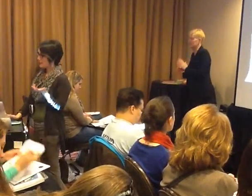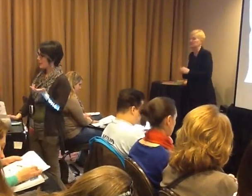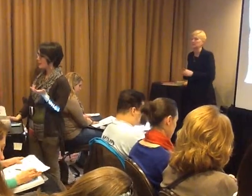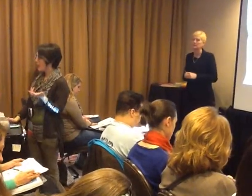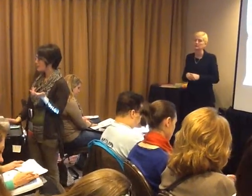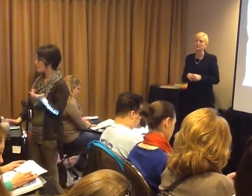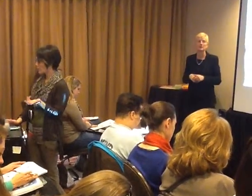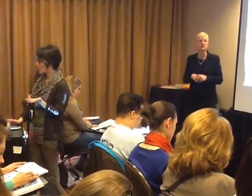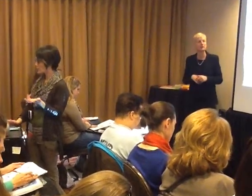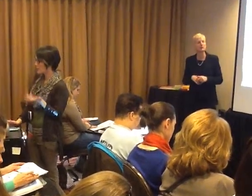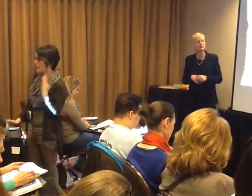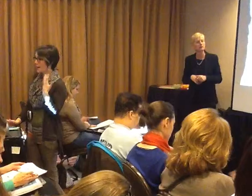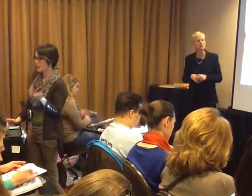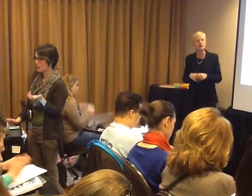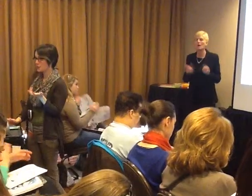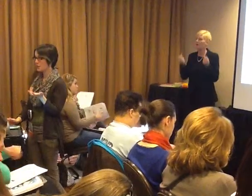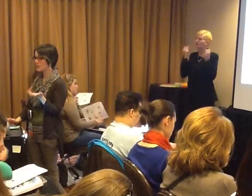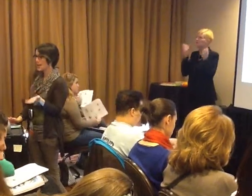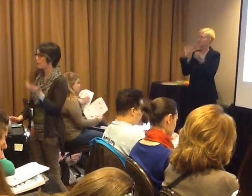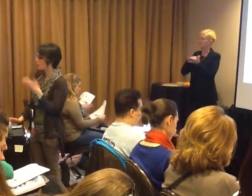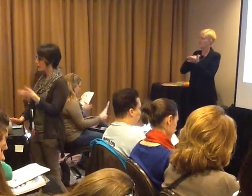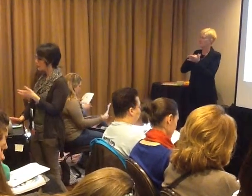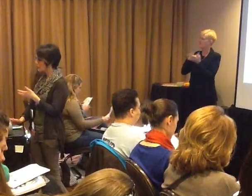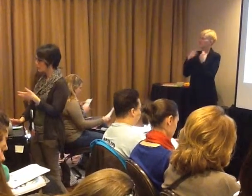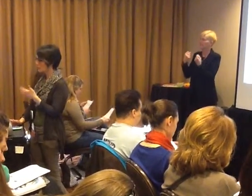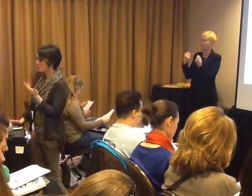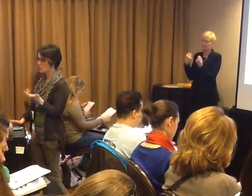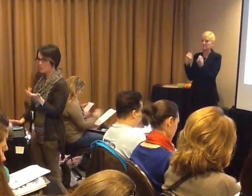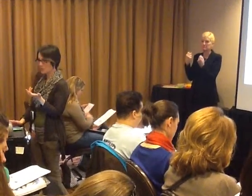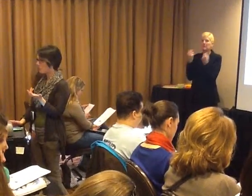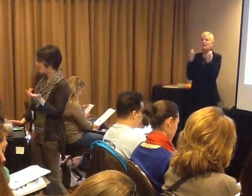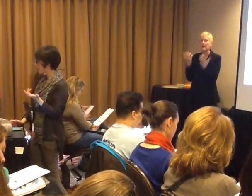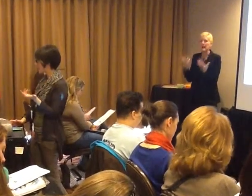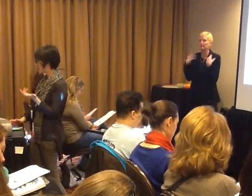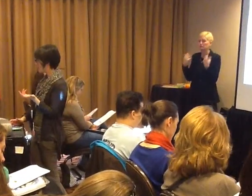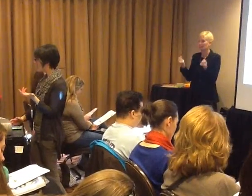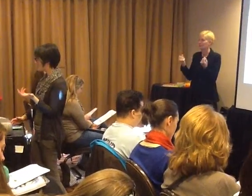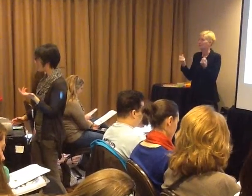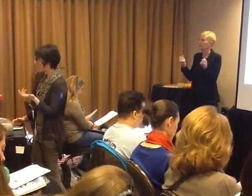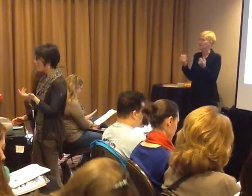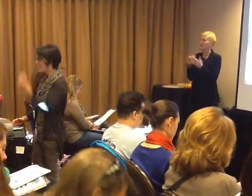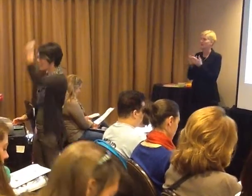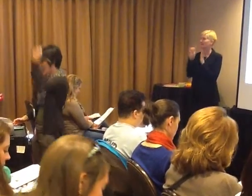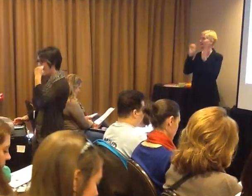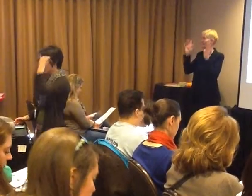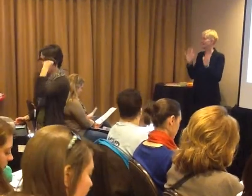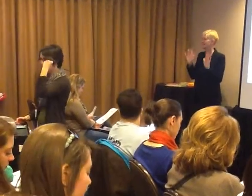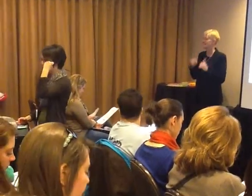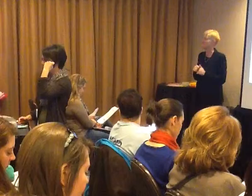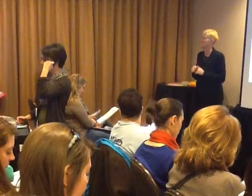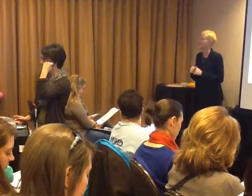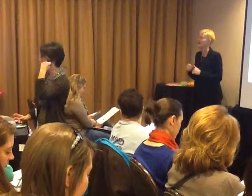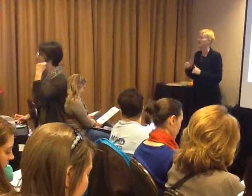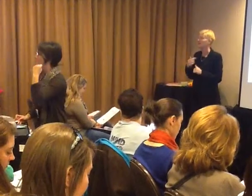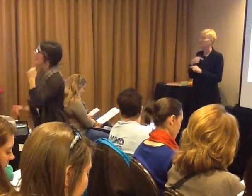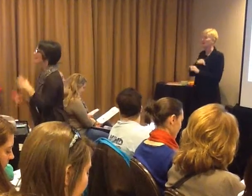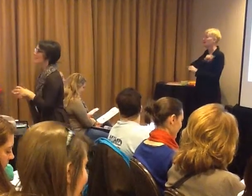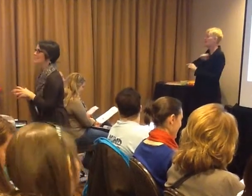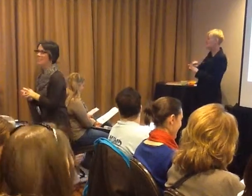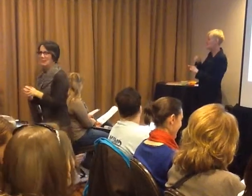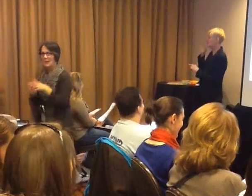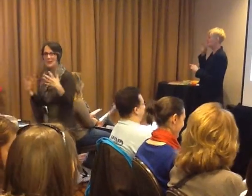They did find a lot of strengths that deaf students had over hearing students, which is always awesome to find out, like, yeah, we totally beat them,